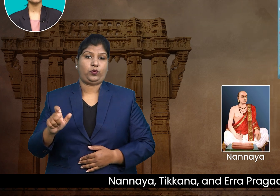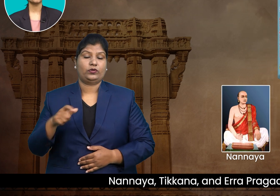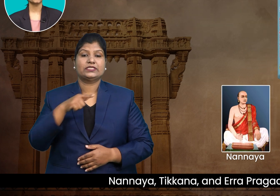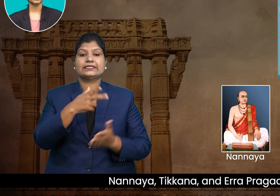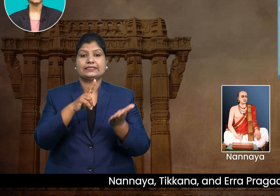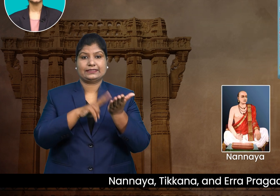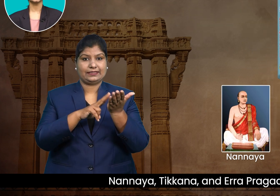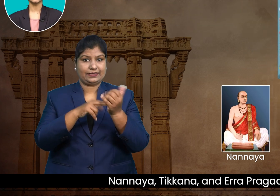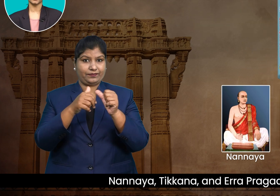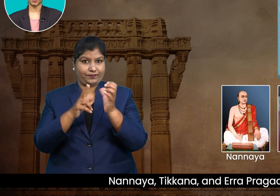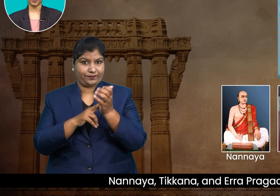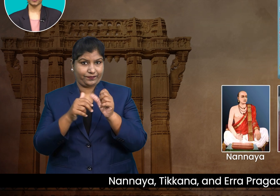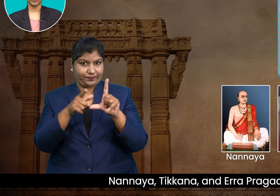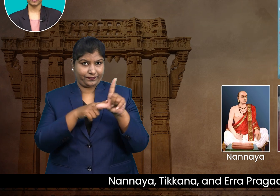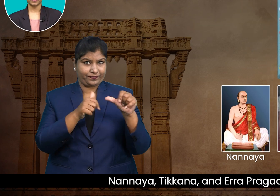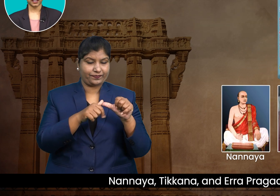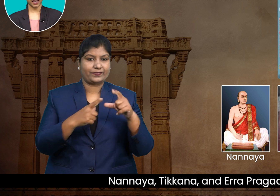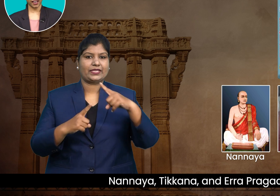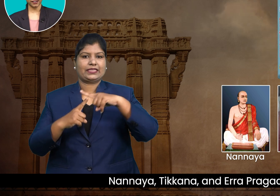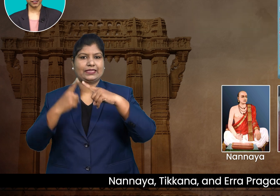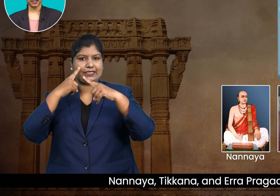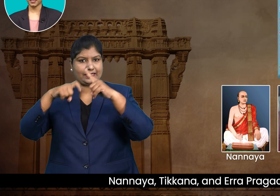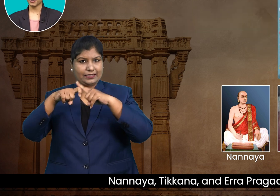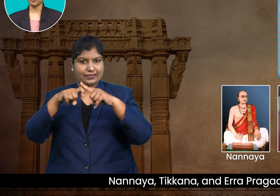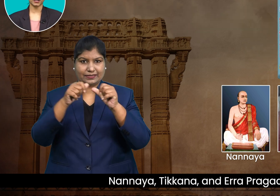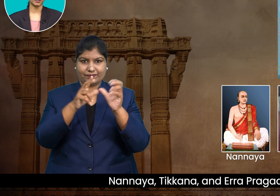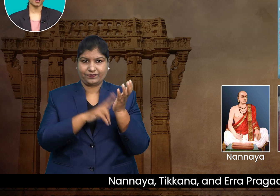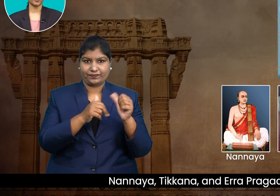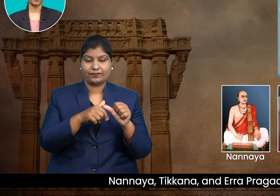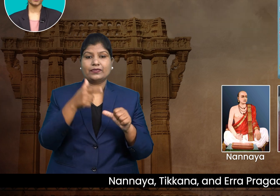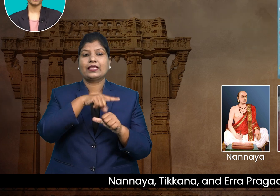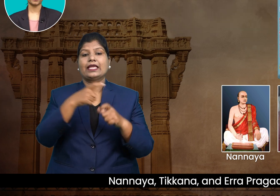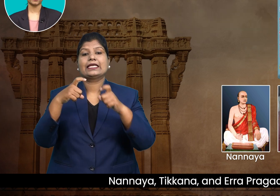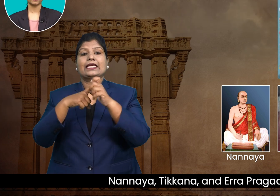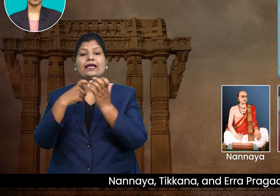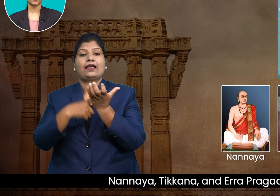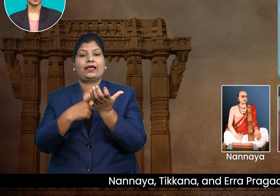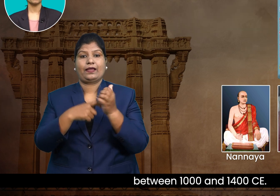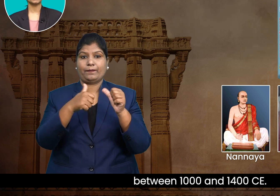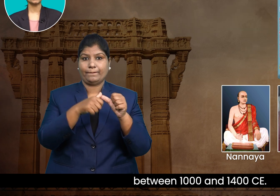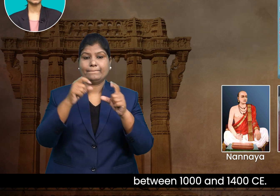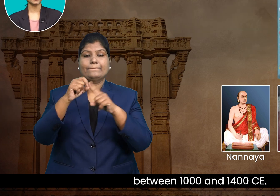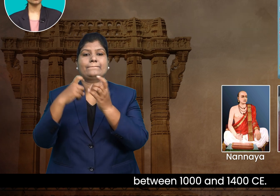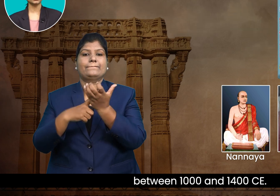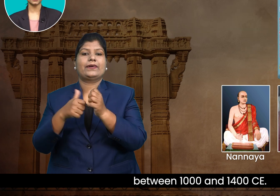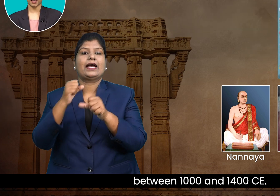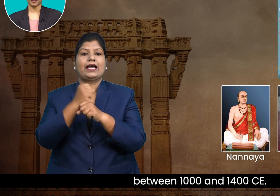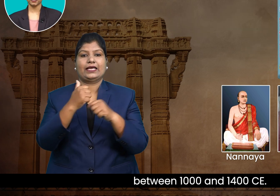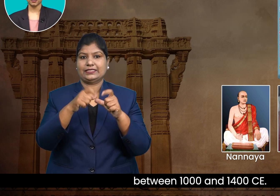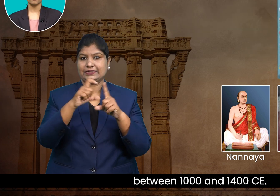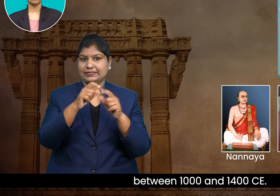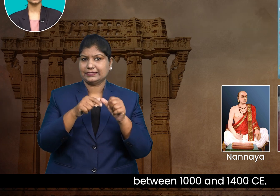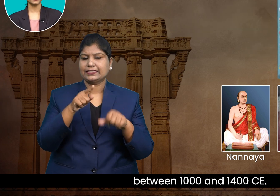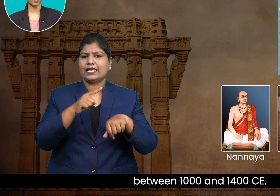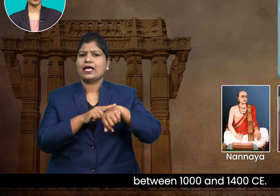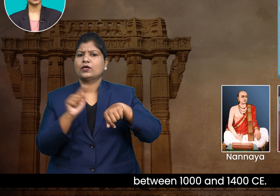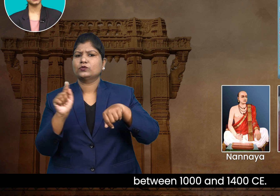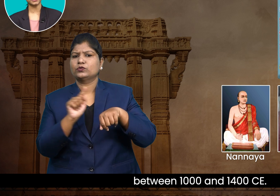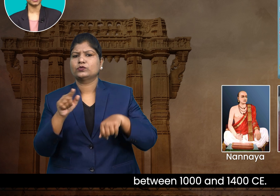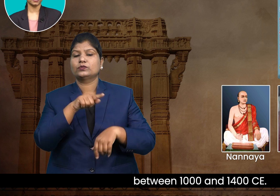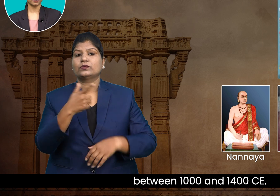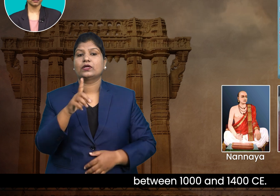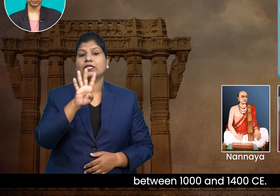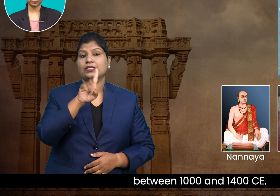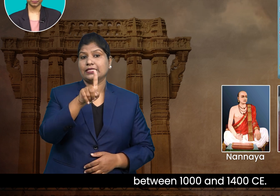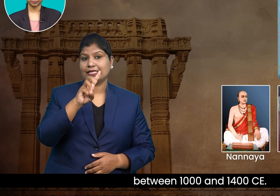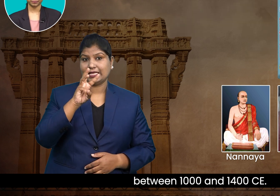Nannaya, Tikkana and Errapragada between 1000 and 1400